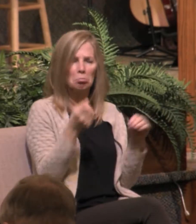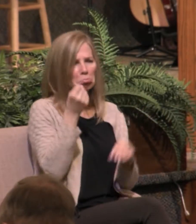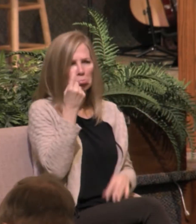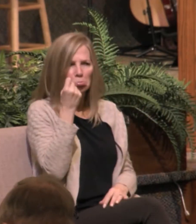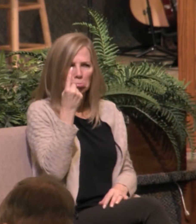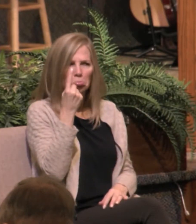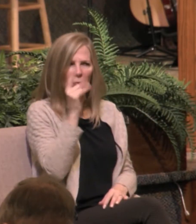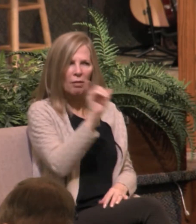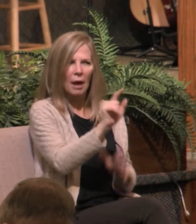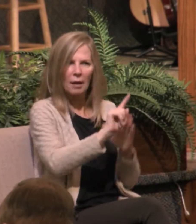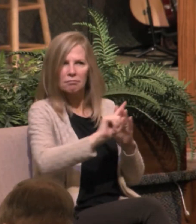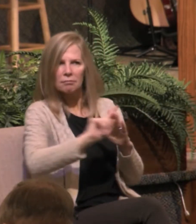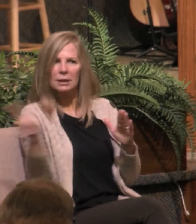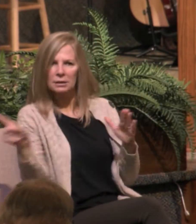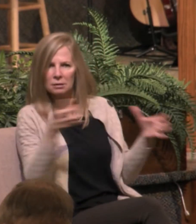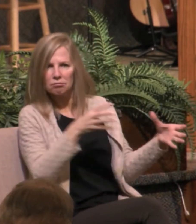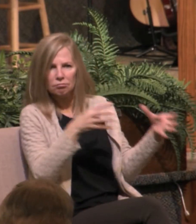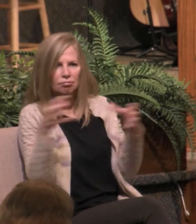the Exodus.